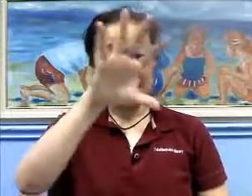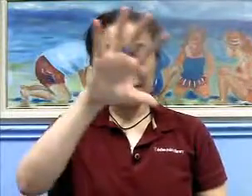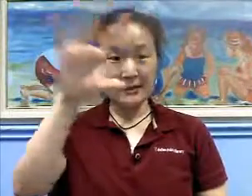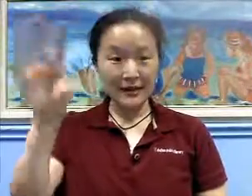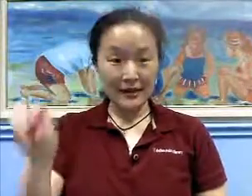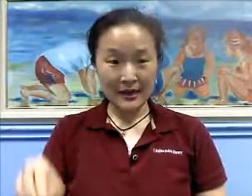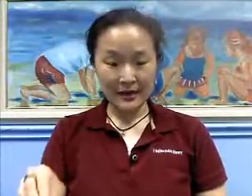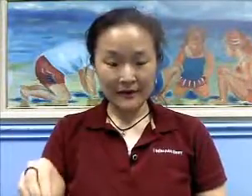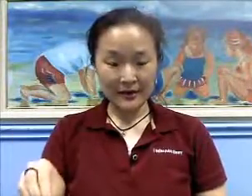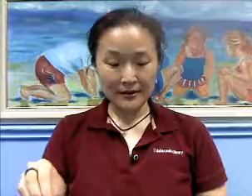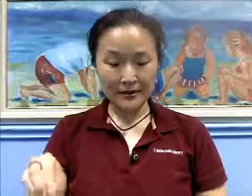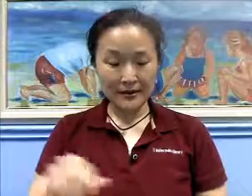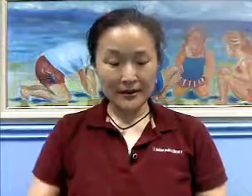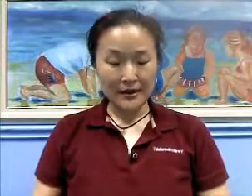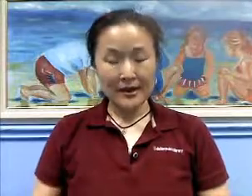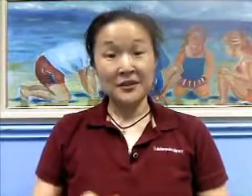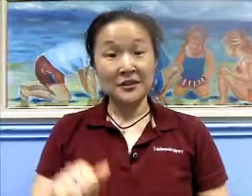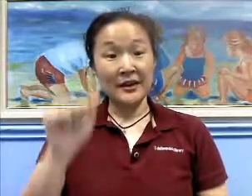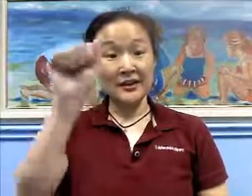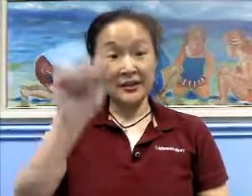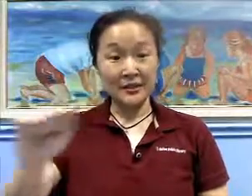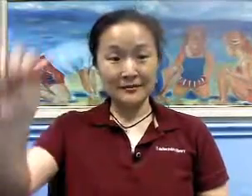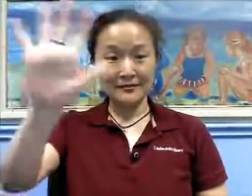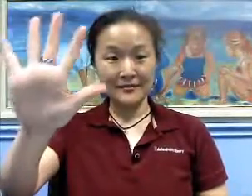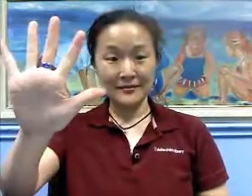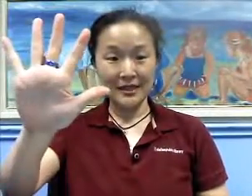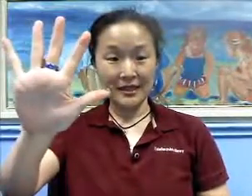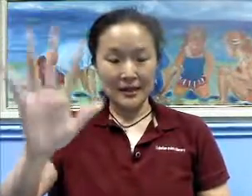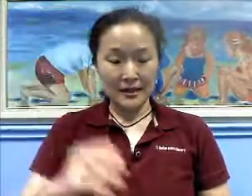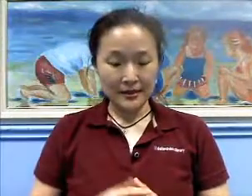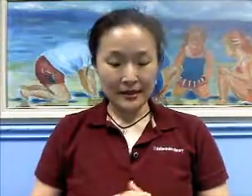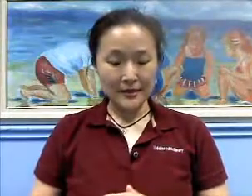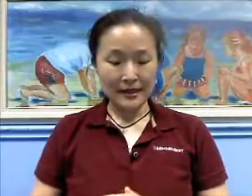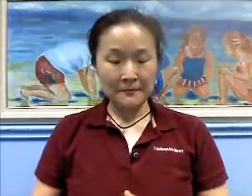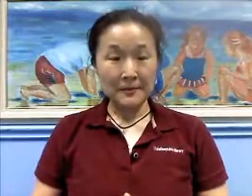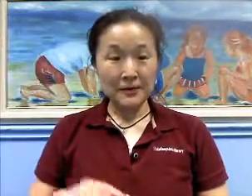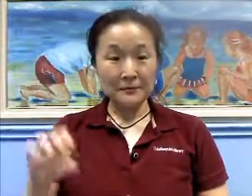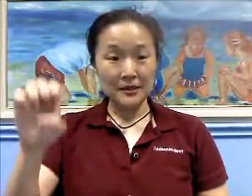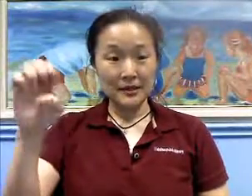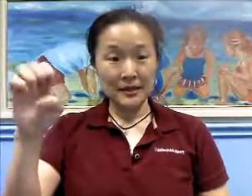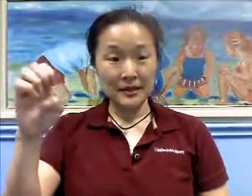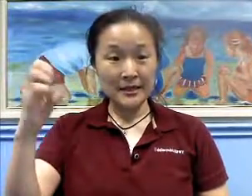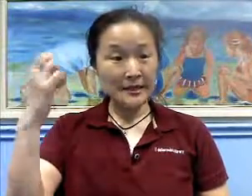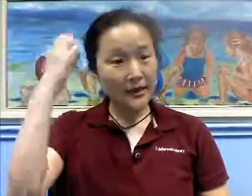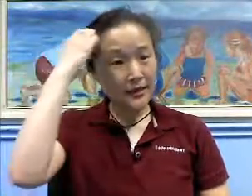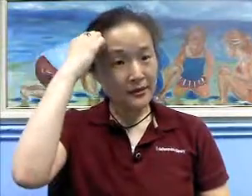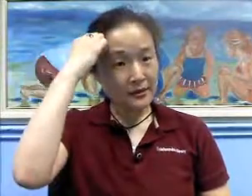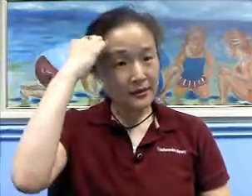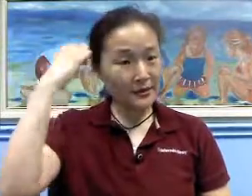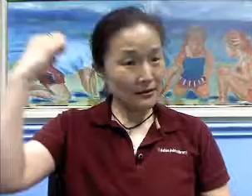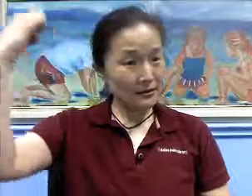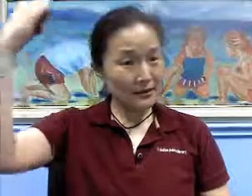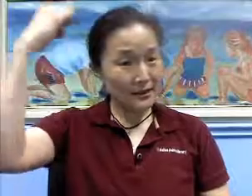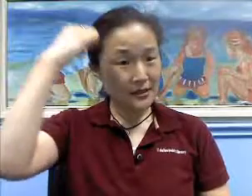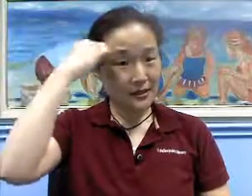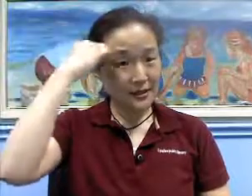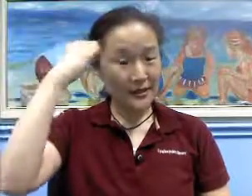Africa, Africa, and you know Asia. Next we have Europe. Take an E, and you're going to circle it on your